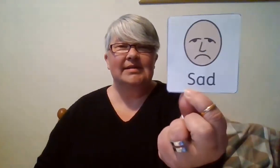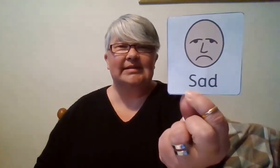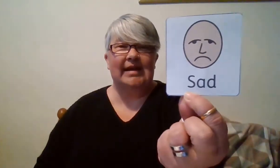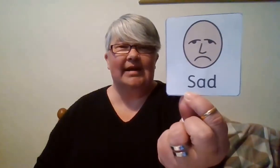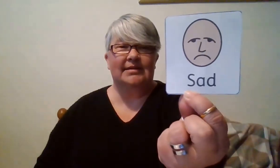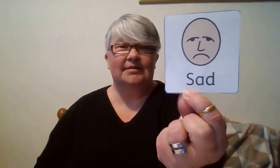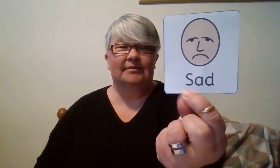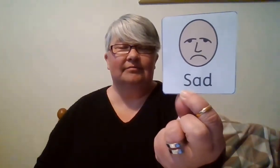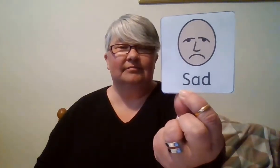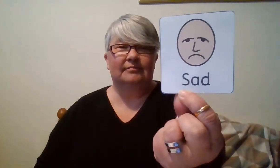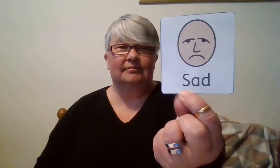Sad.